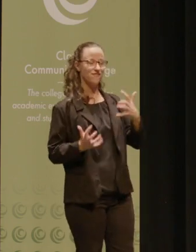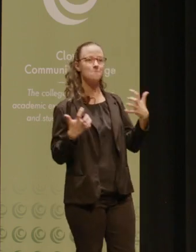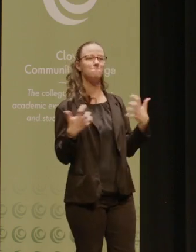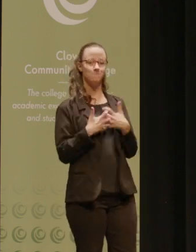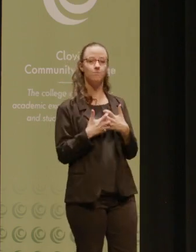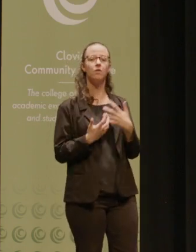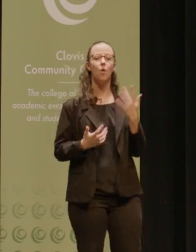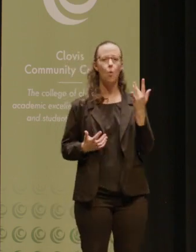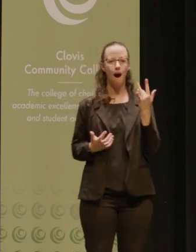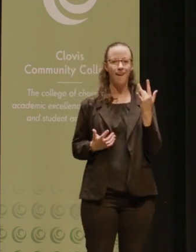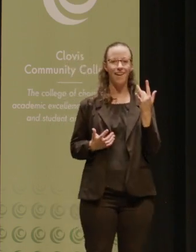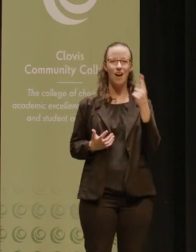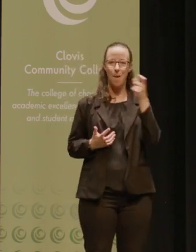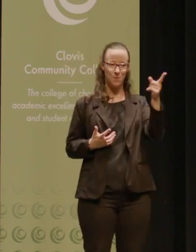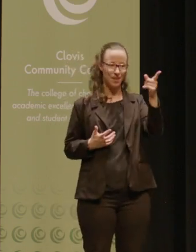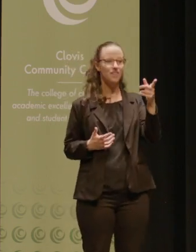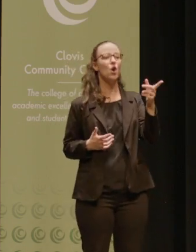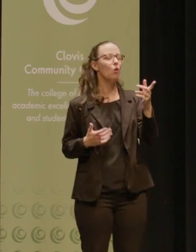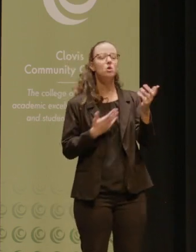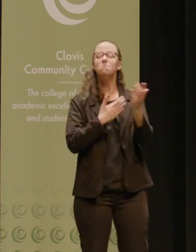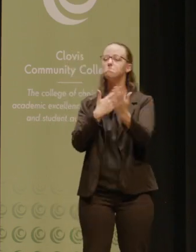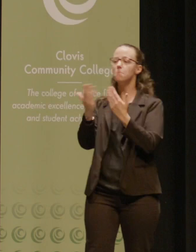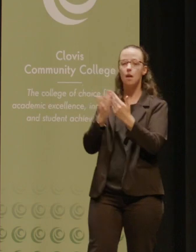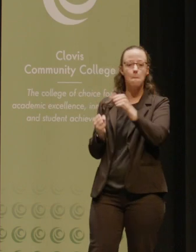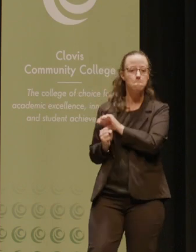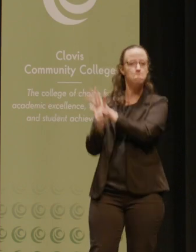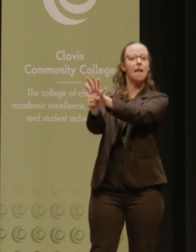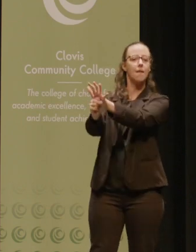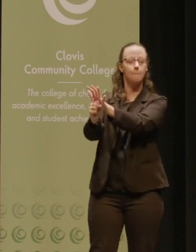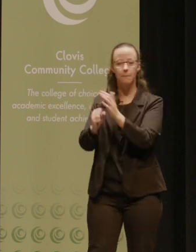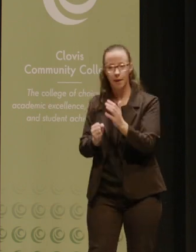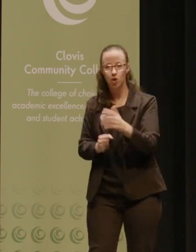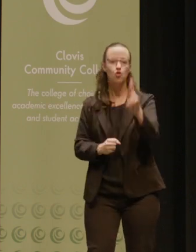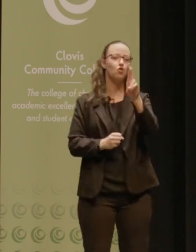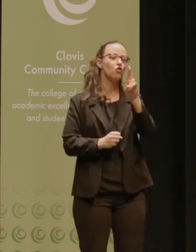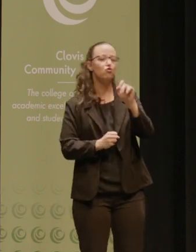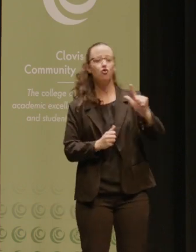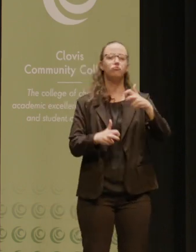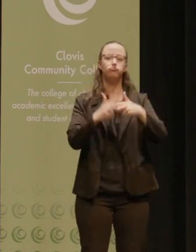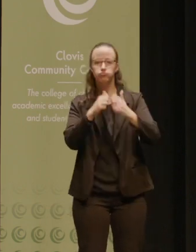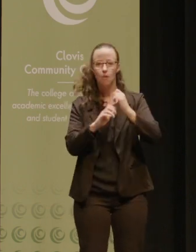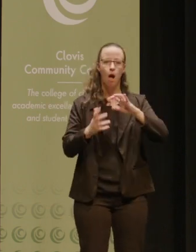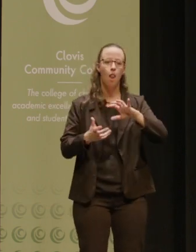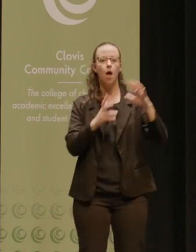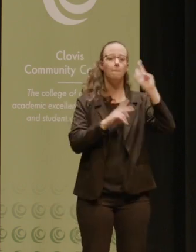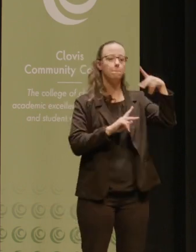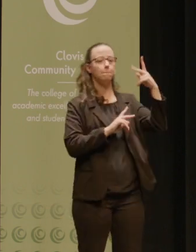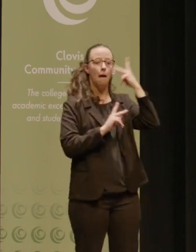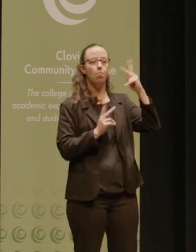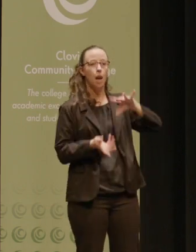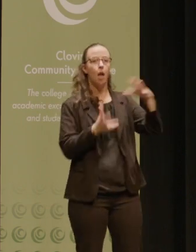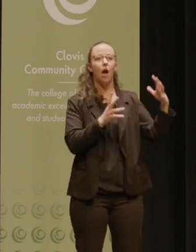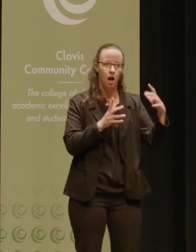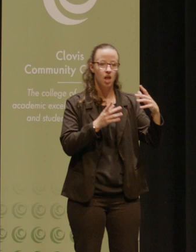what you've done? We have surpassed, despite a pandemic, despite racial reckoning and political craziness and the